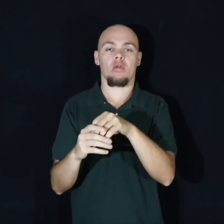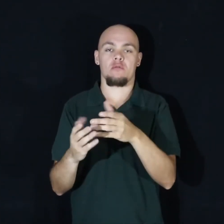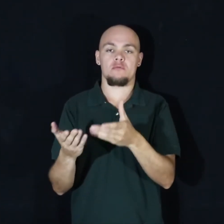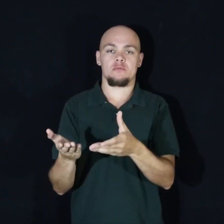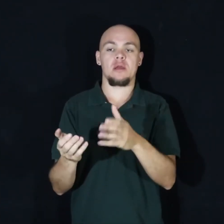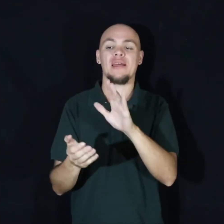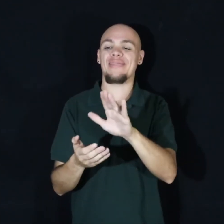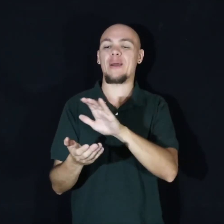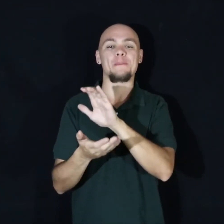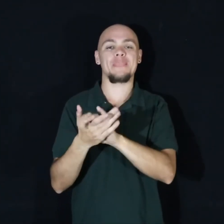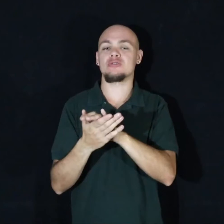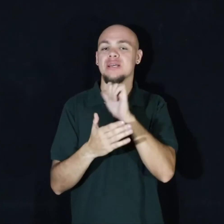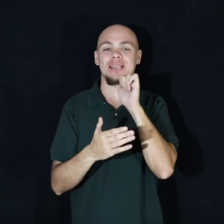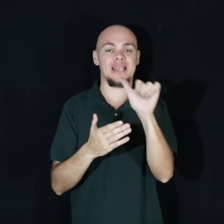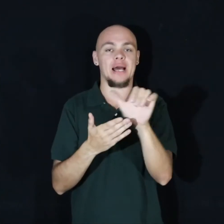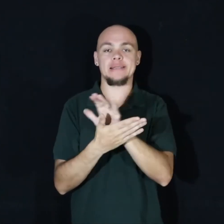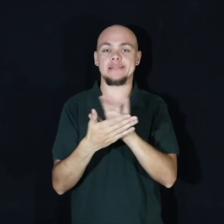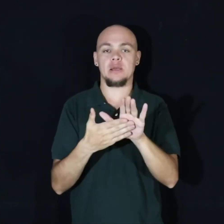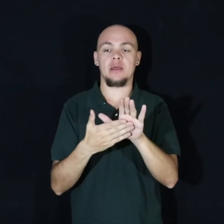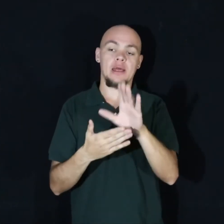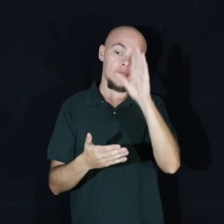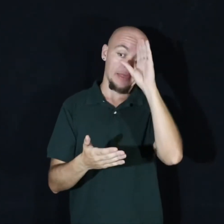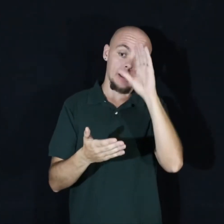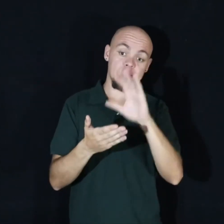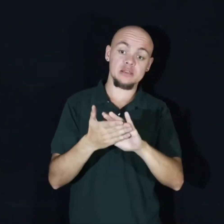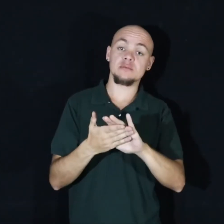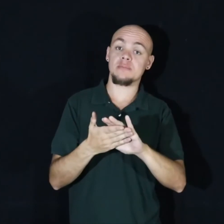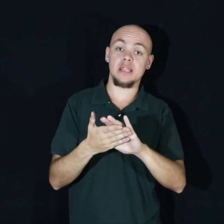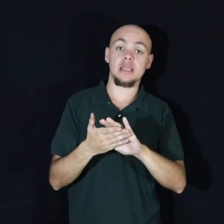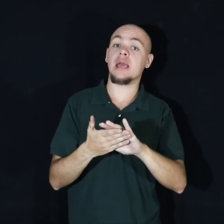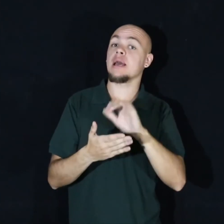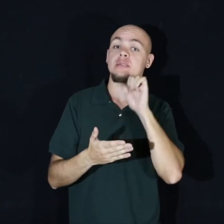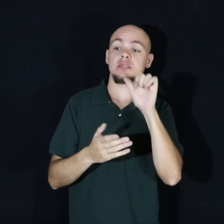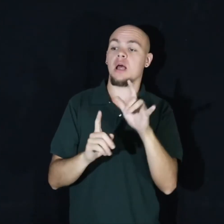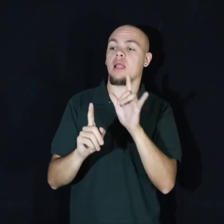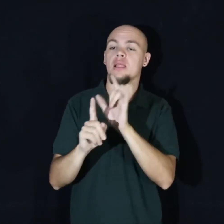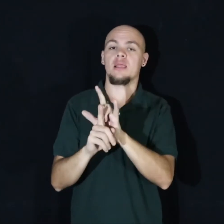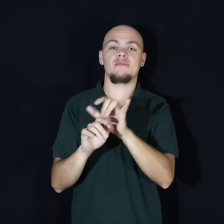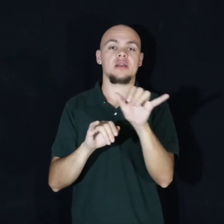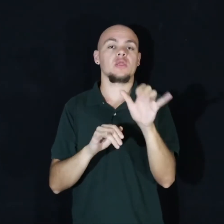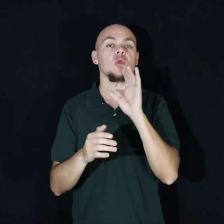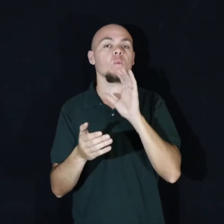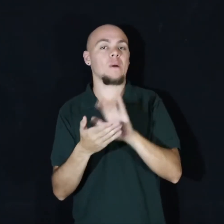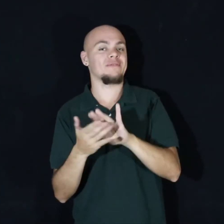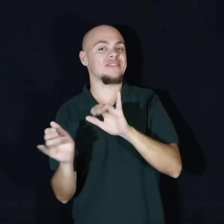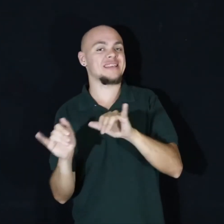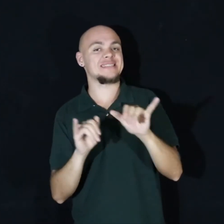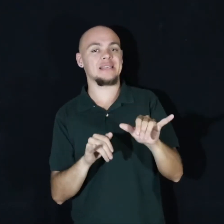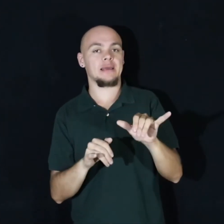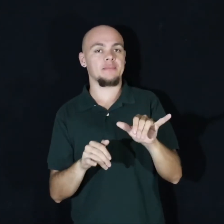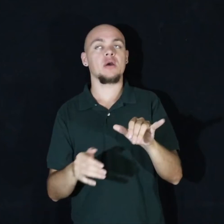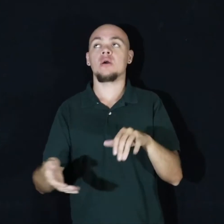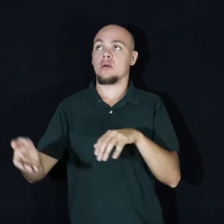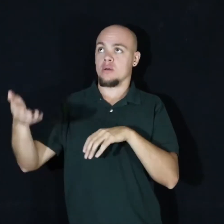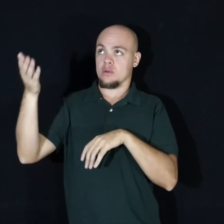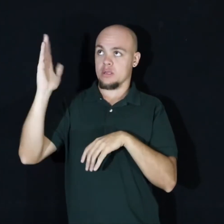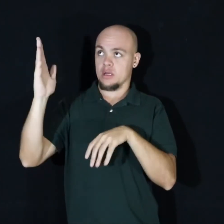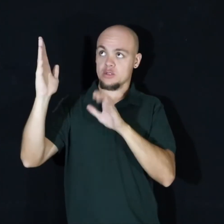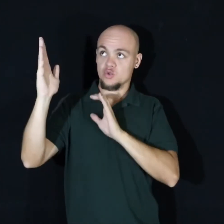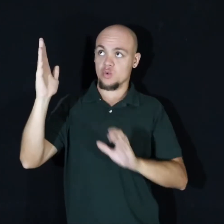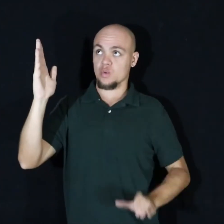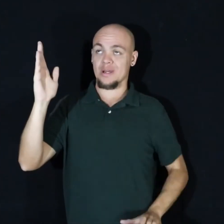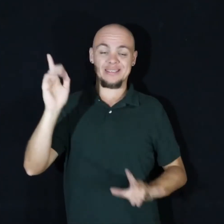the institution of marriage, that their marriage is not sacred because the husband is not loving the wife like Christ loves the